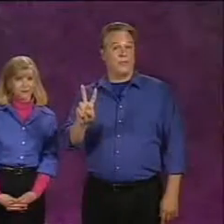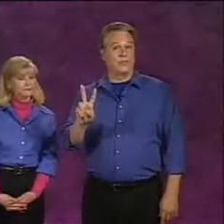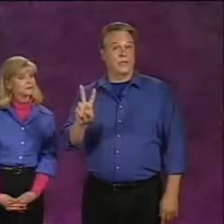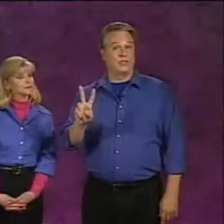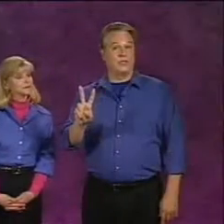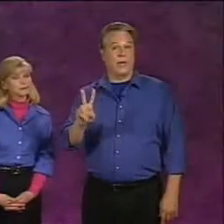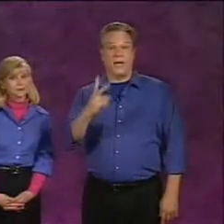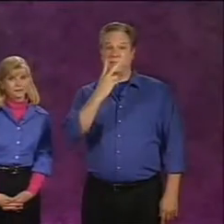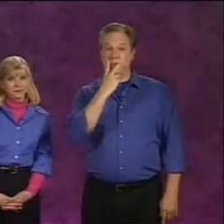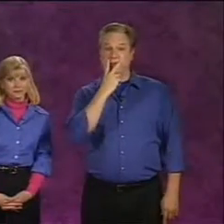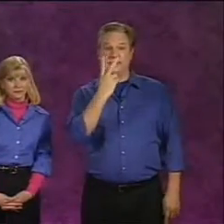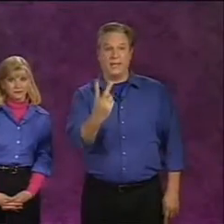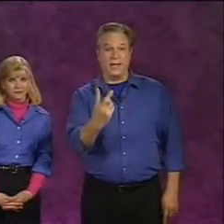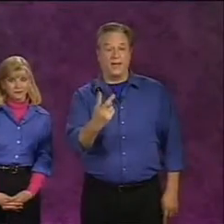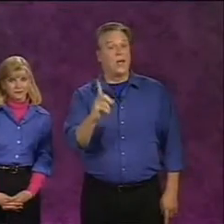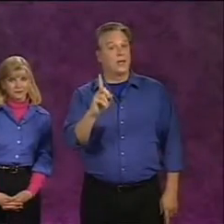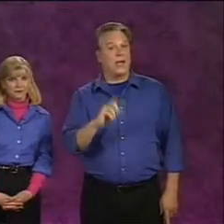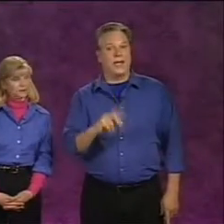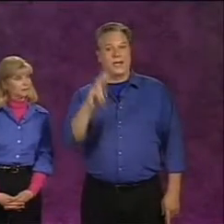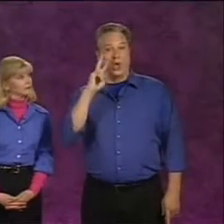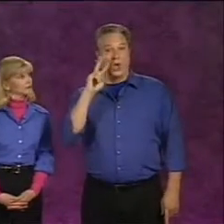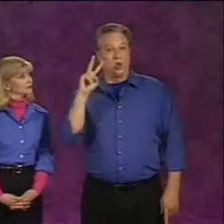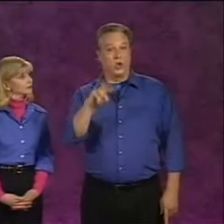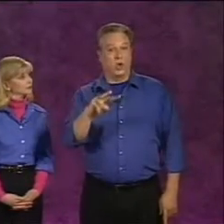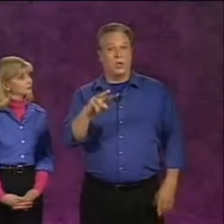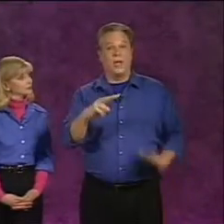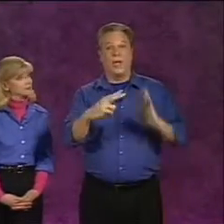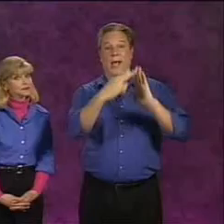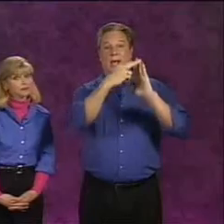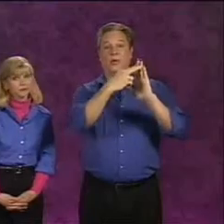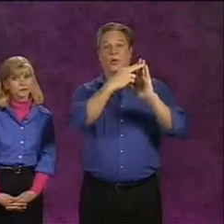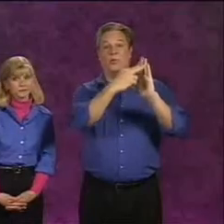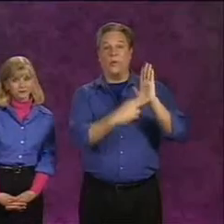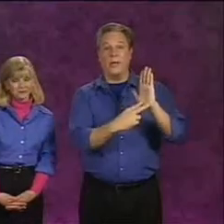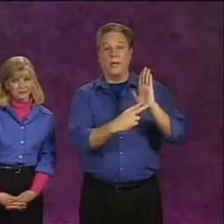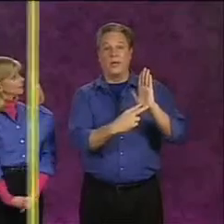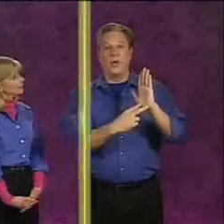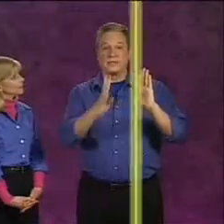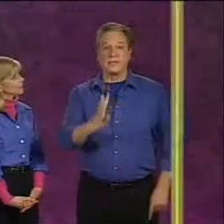And in Lesson 12, you learned to use the V to represent eyes for sight-related